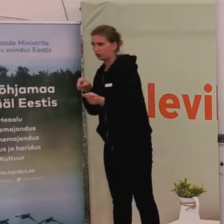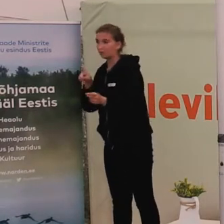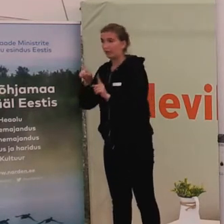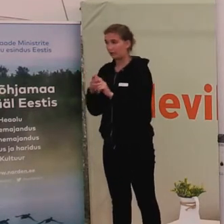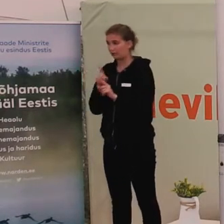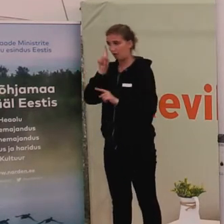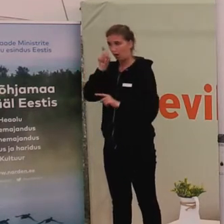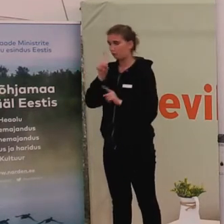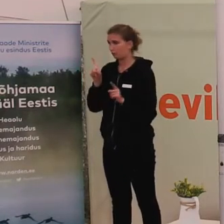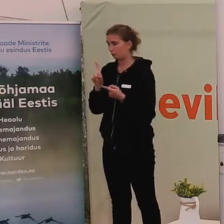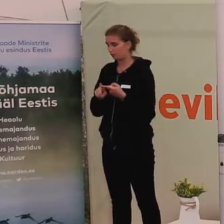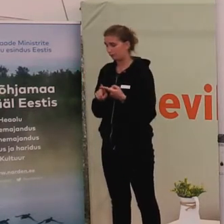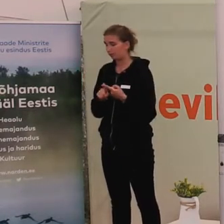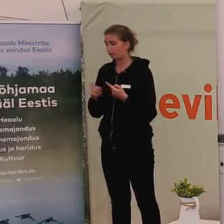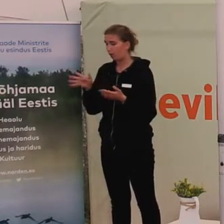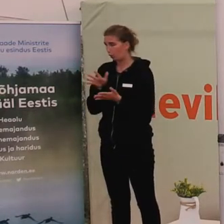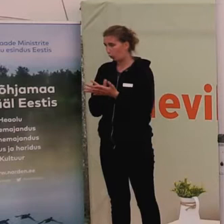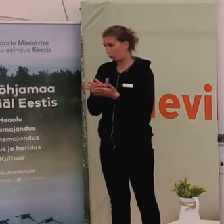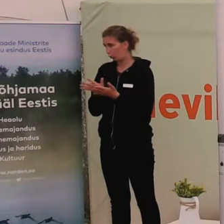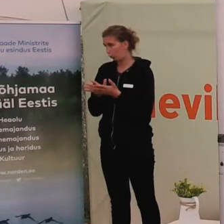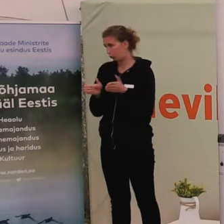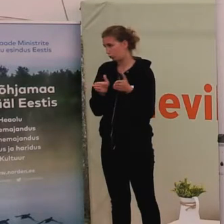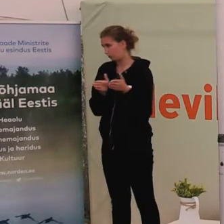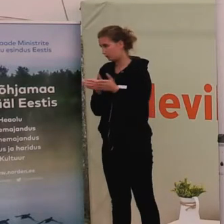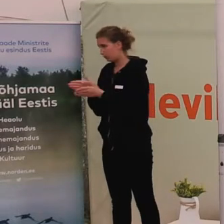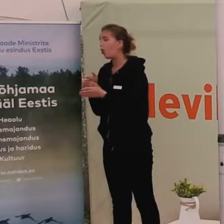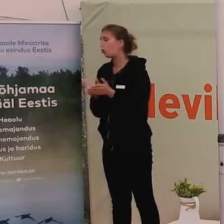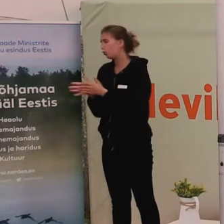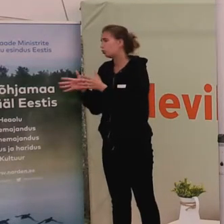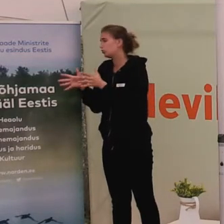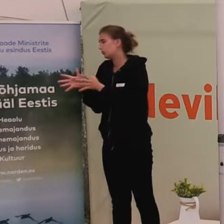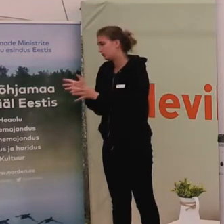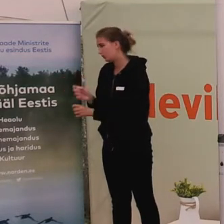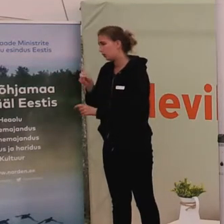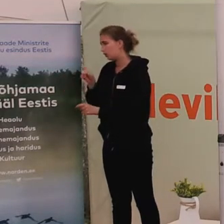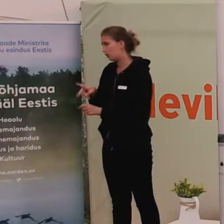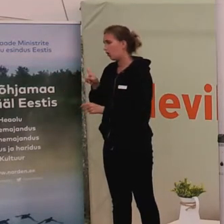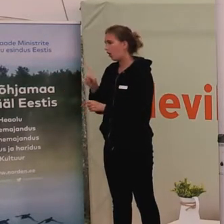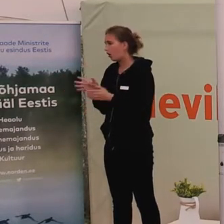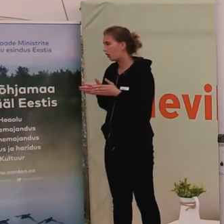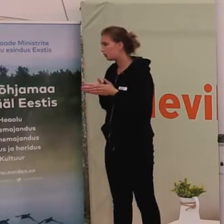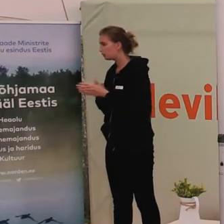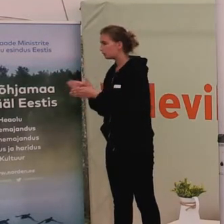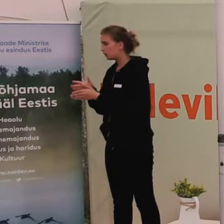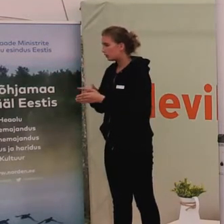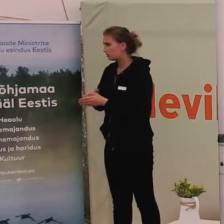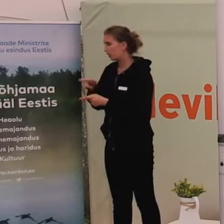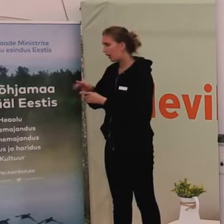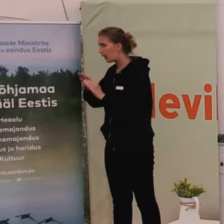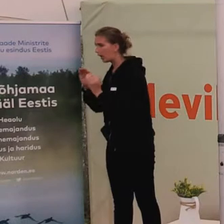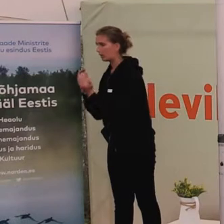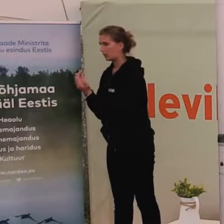that the consumption shifted. Of course, it was decreased, and it also shifted to public goods, including